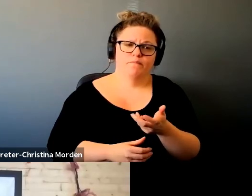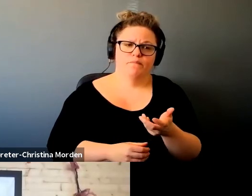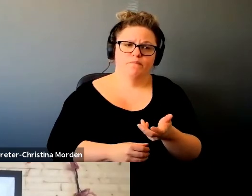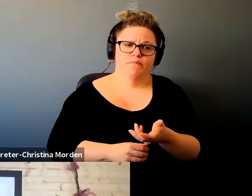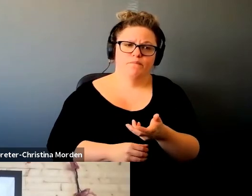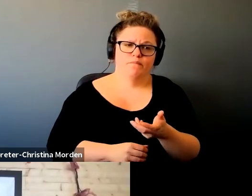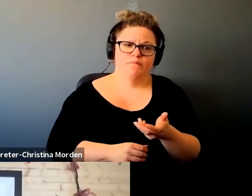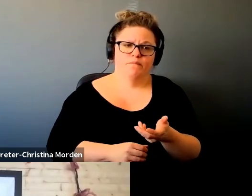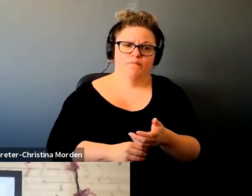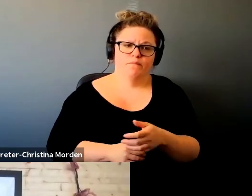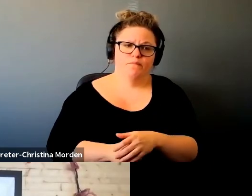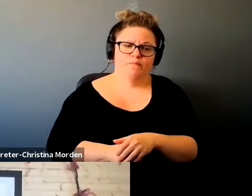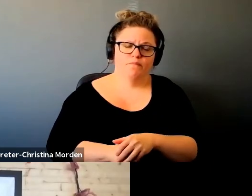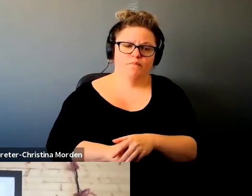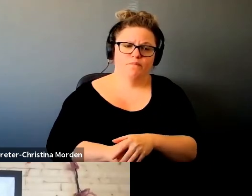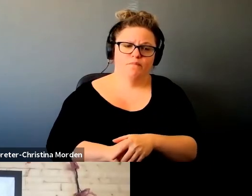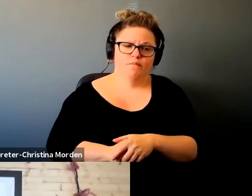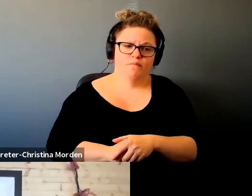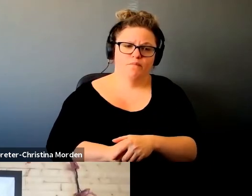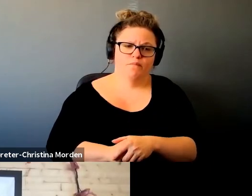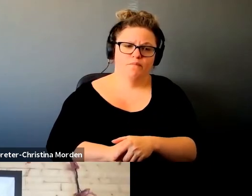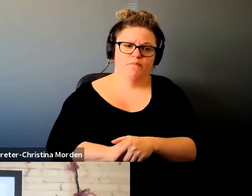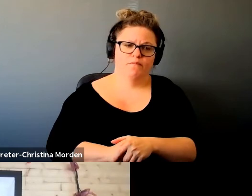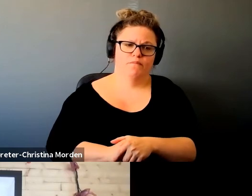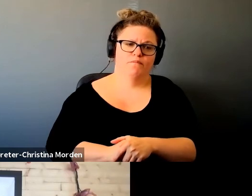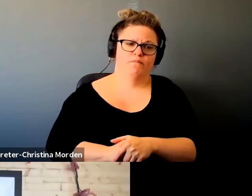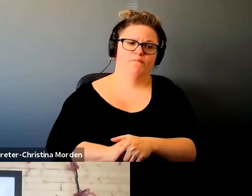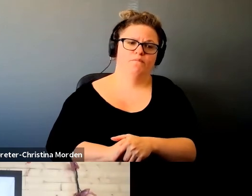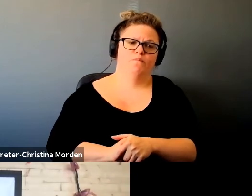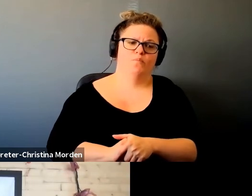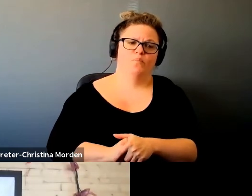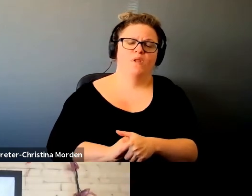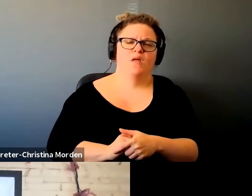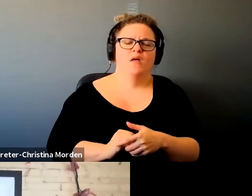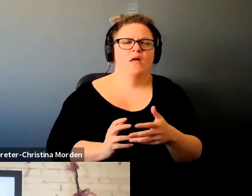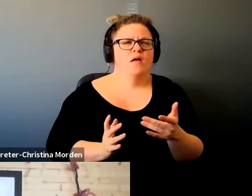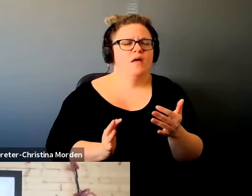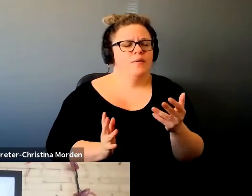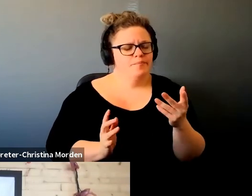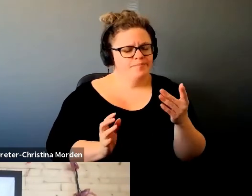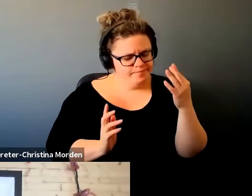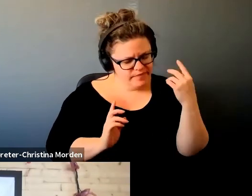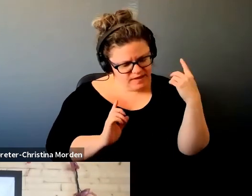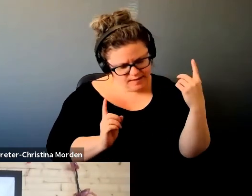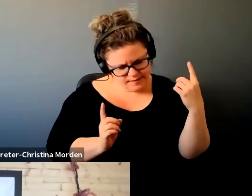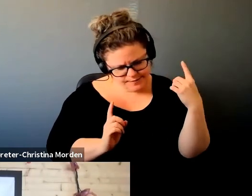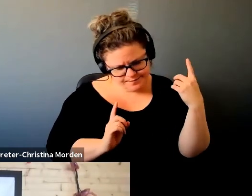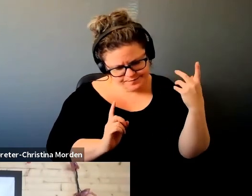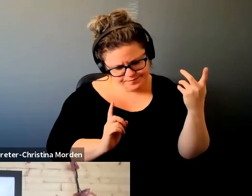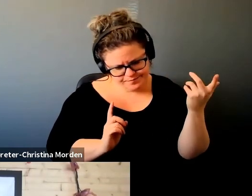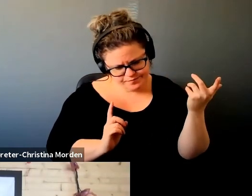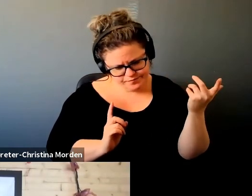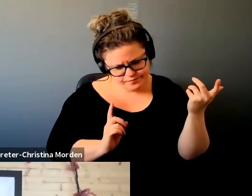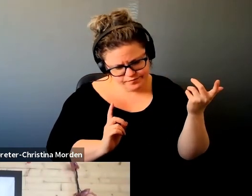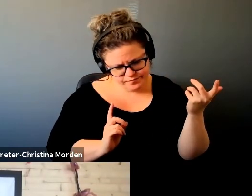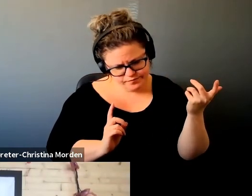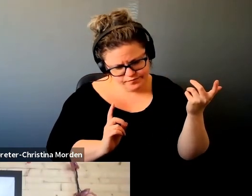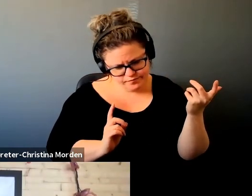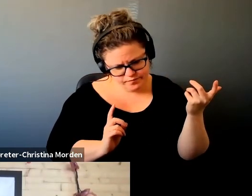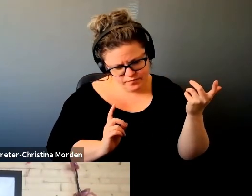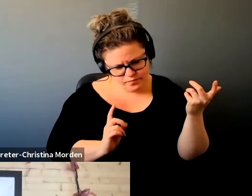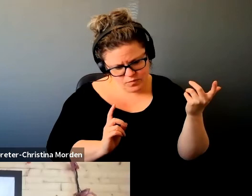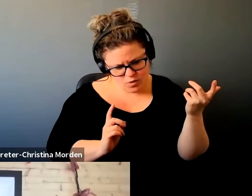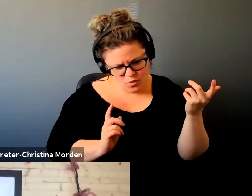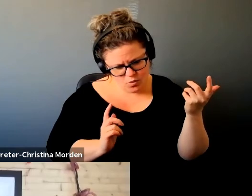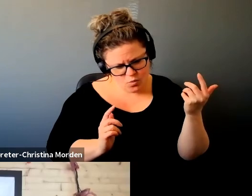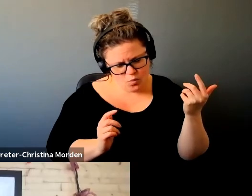there's something when you can share a